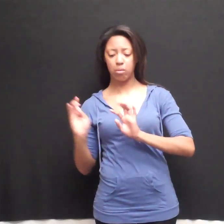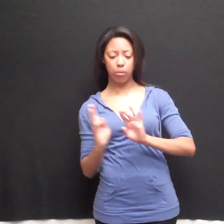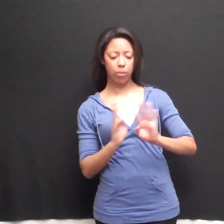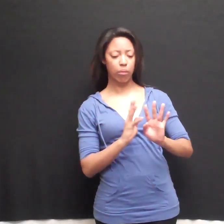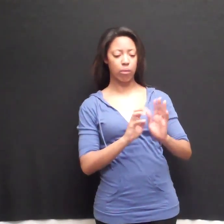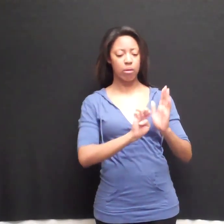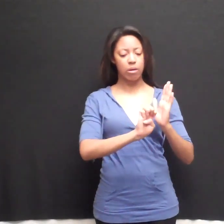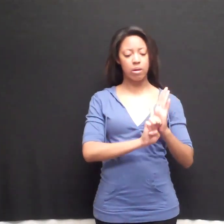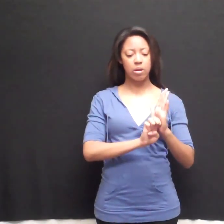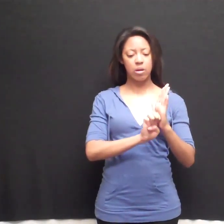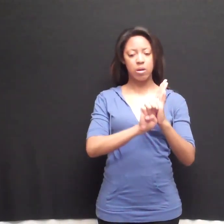floors.